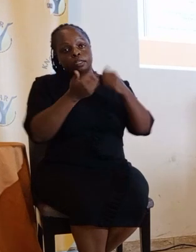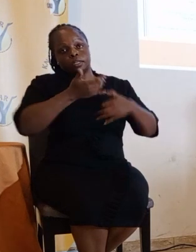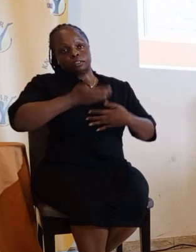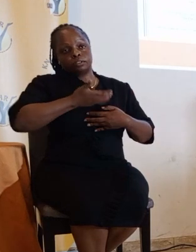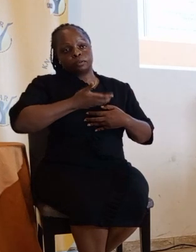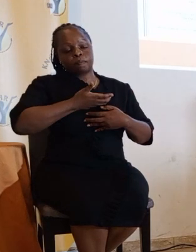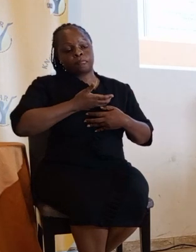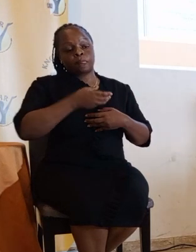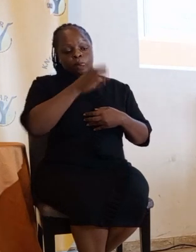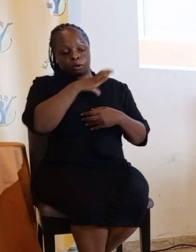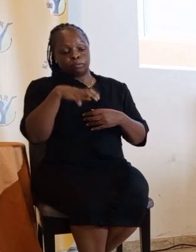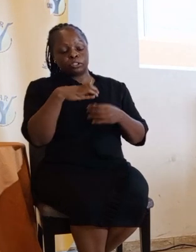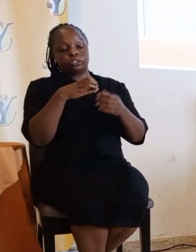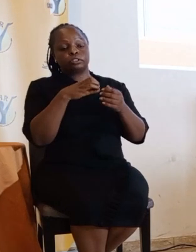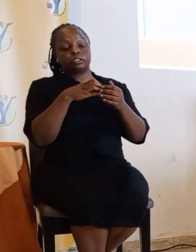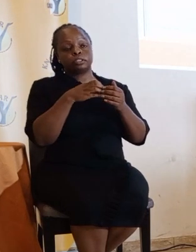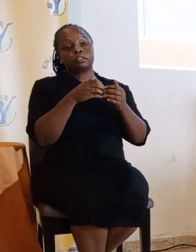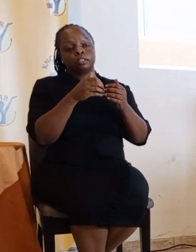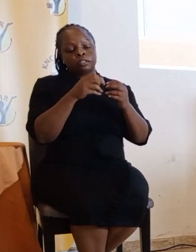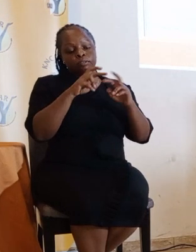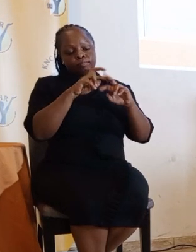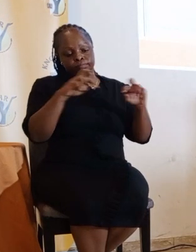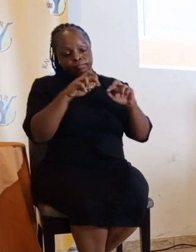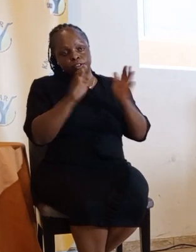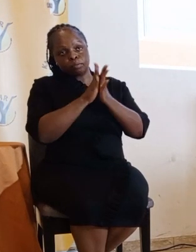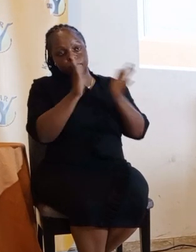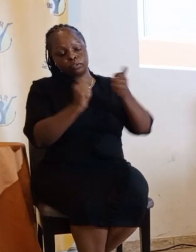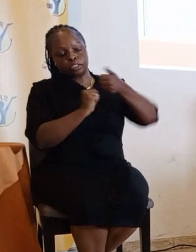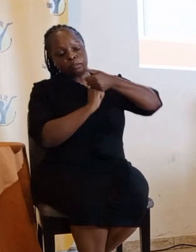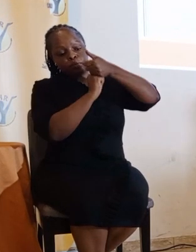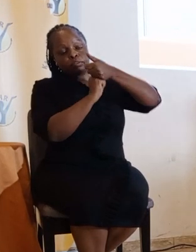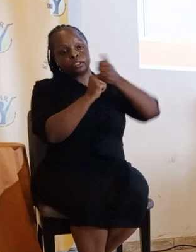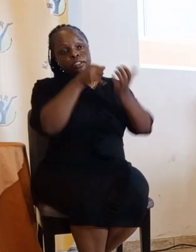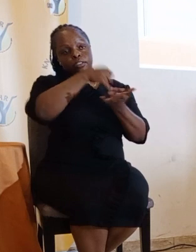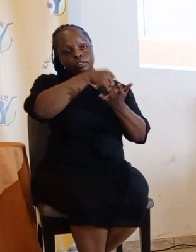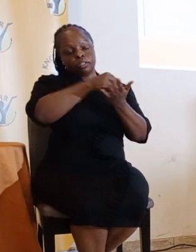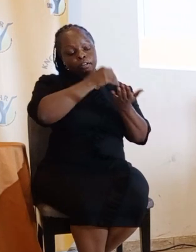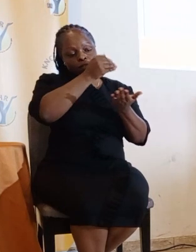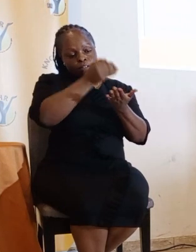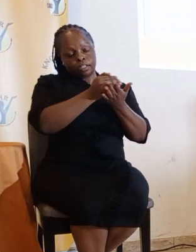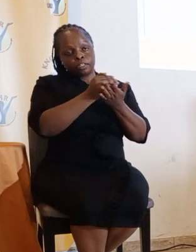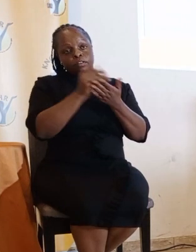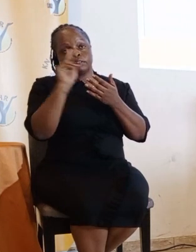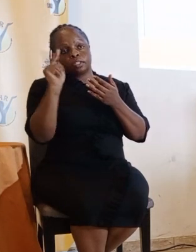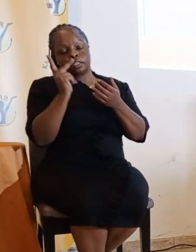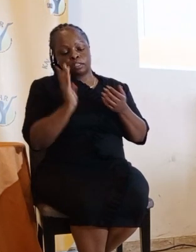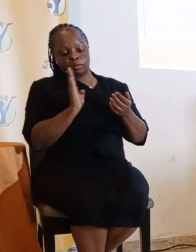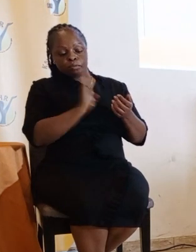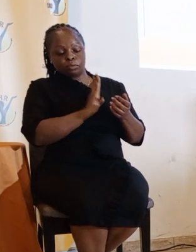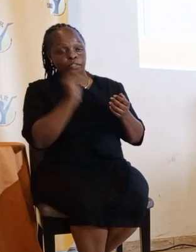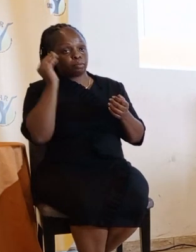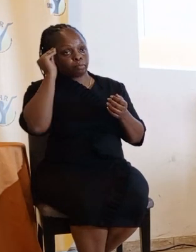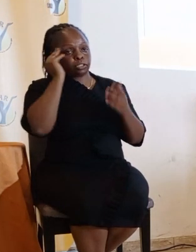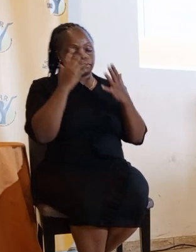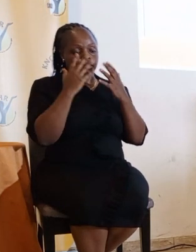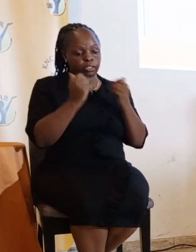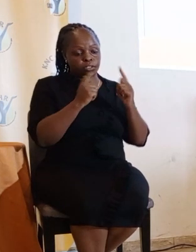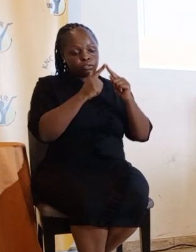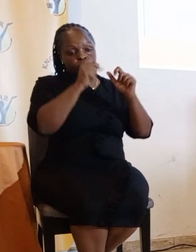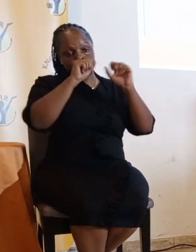councils. The Commission further calls for more support, including funding of the Kenya Board of Mental Health to enable